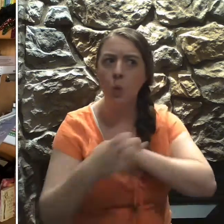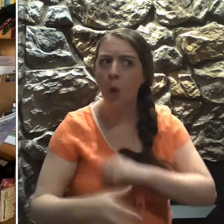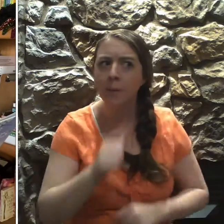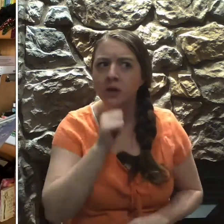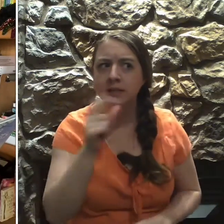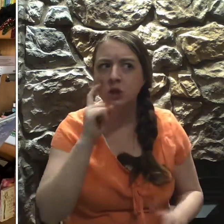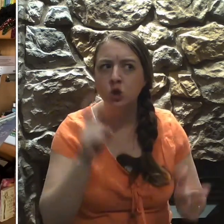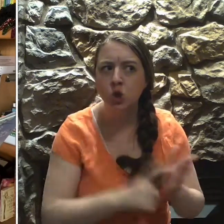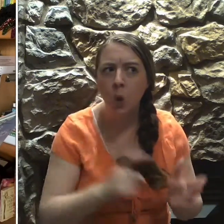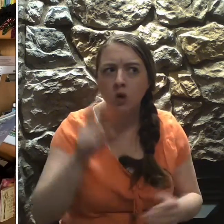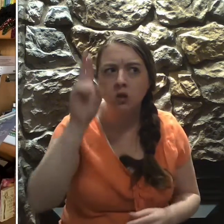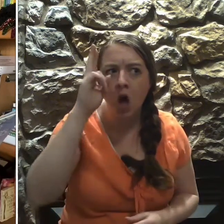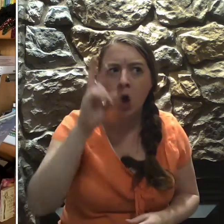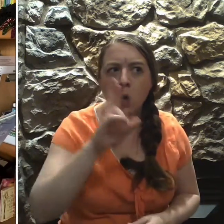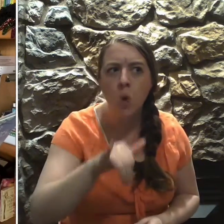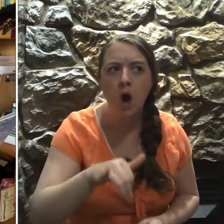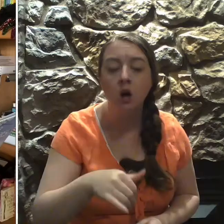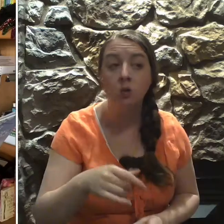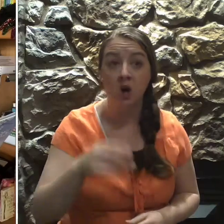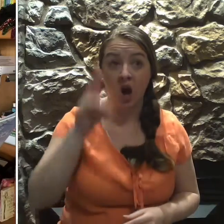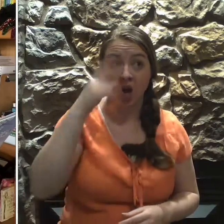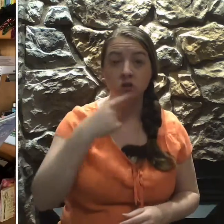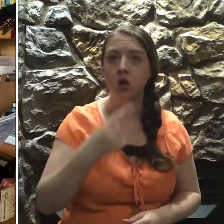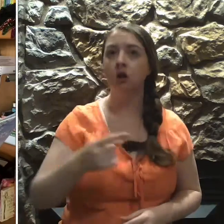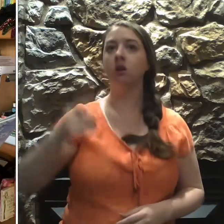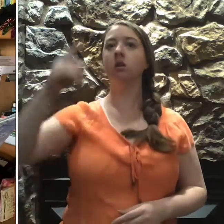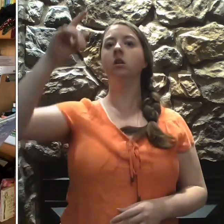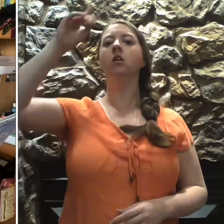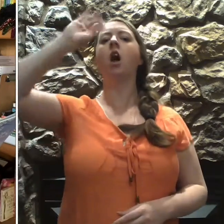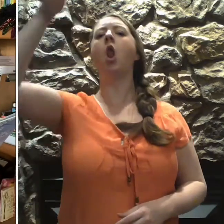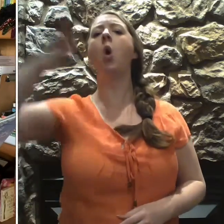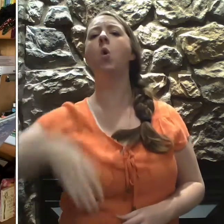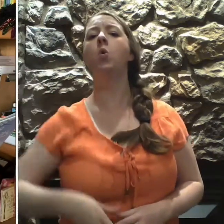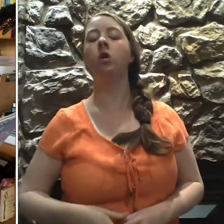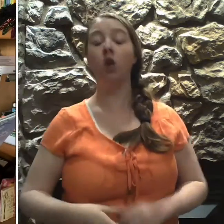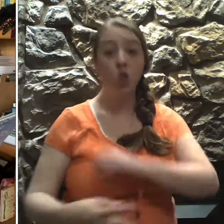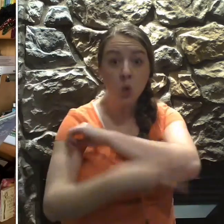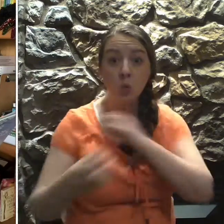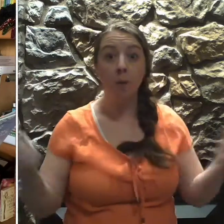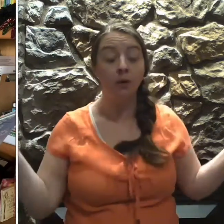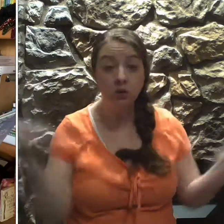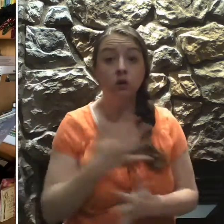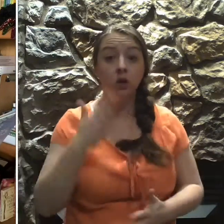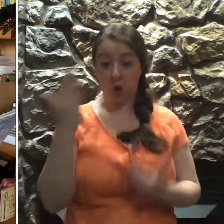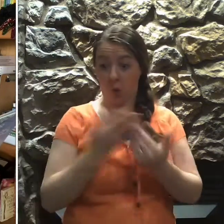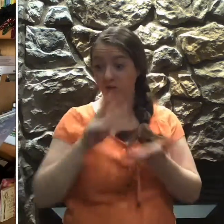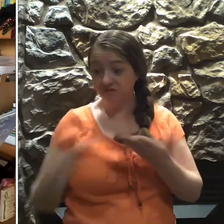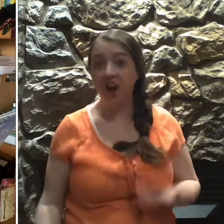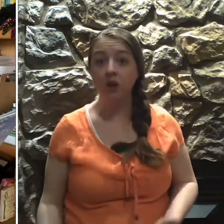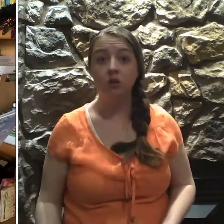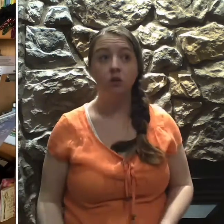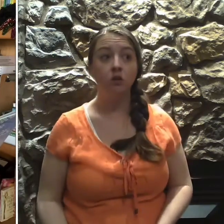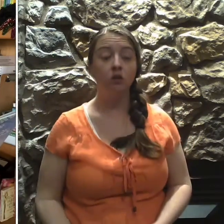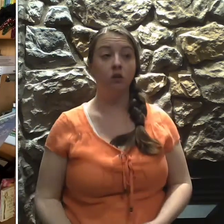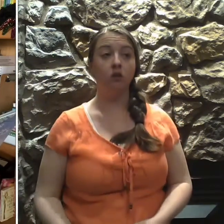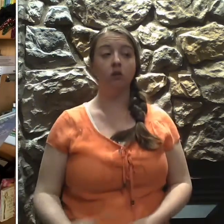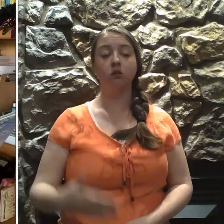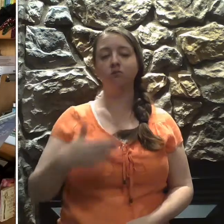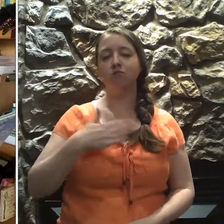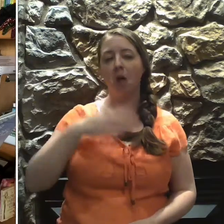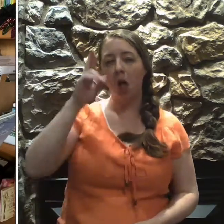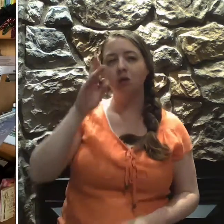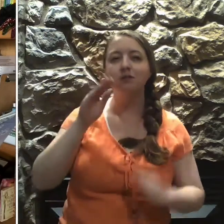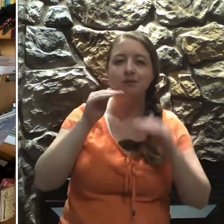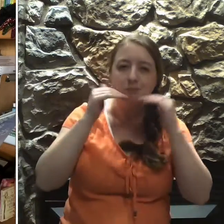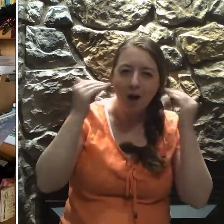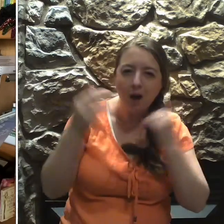said hello, the robber was so startled he almost fell down. My uncle smiled at the robber and shook his